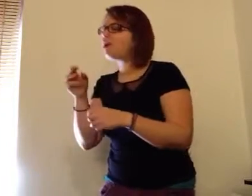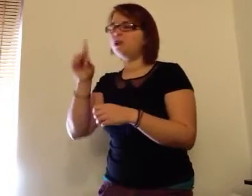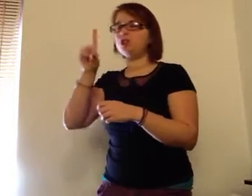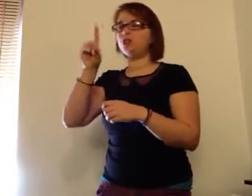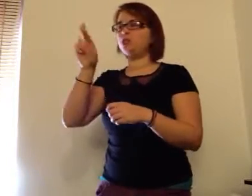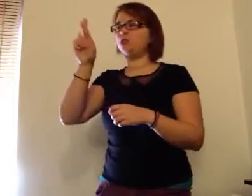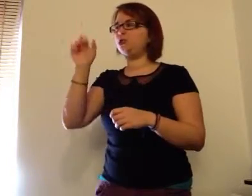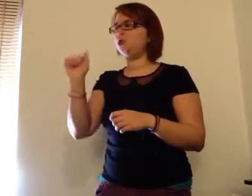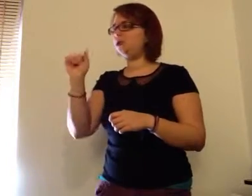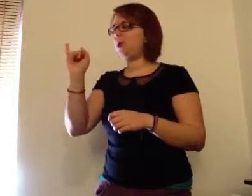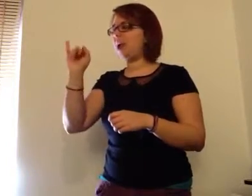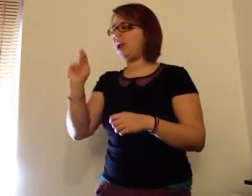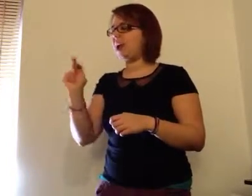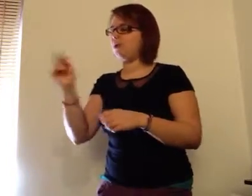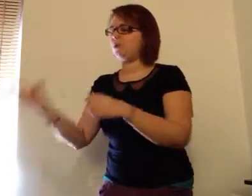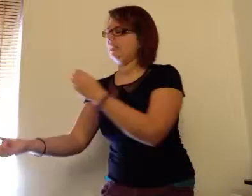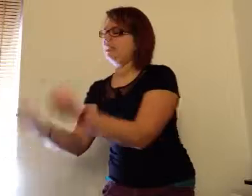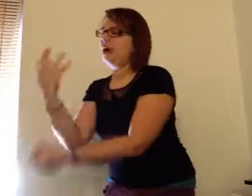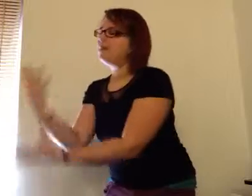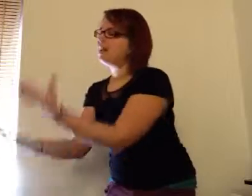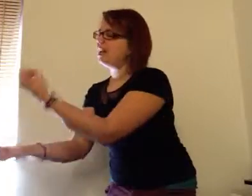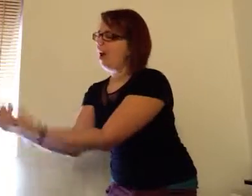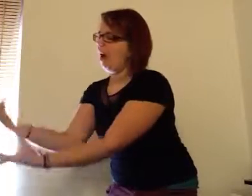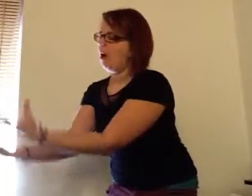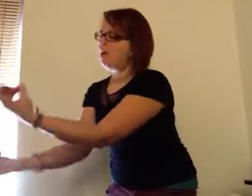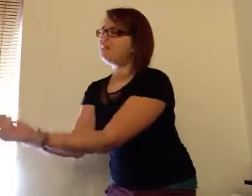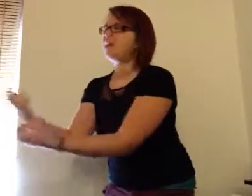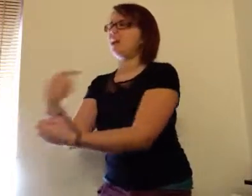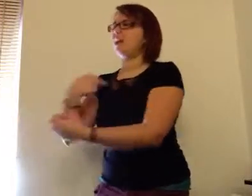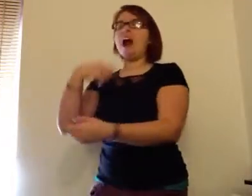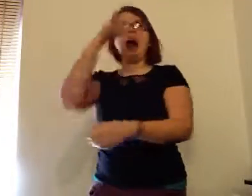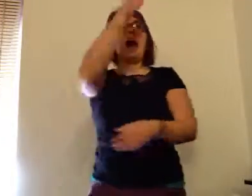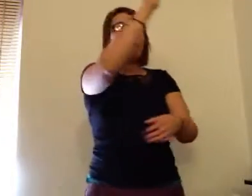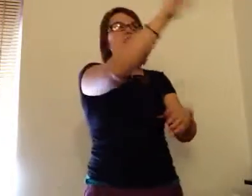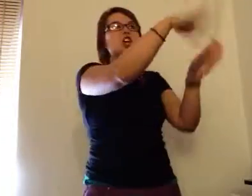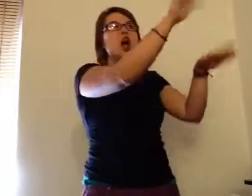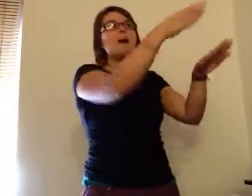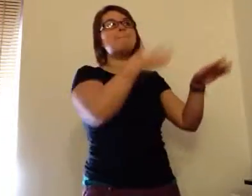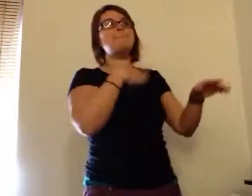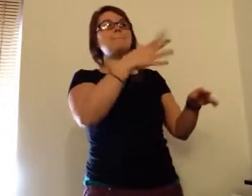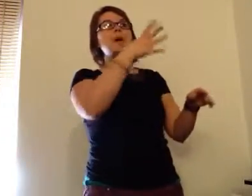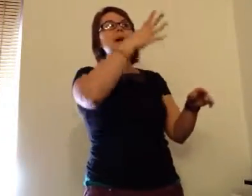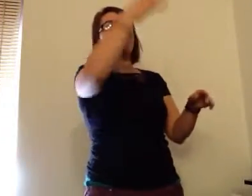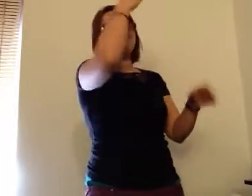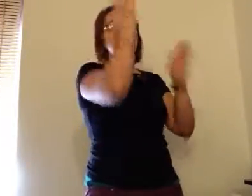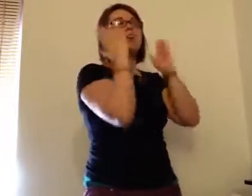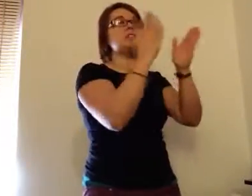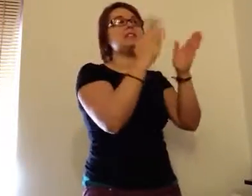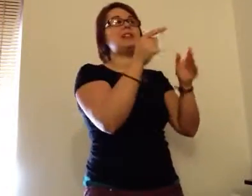I immediately got my parents' attention about it. And they called Clark. And he came over,